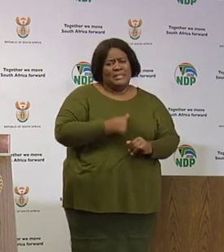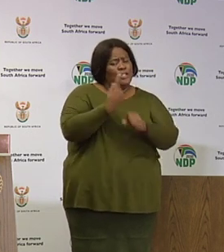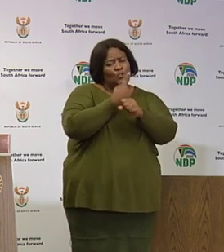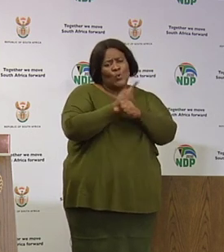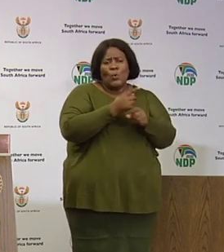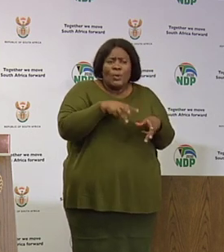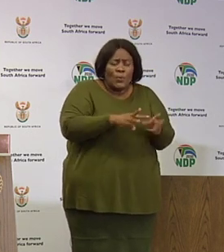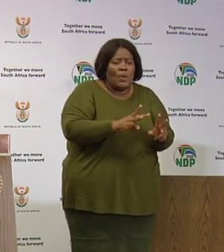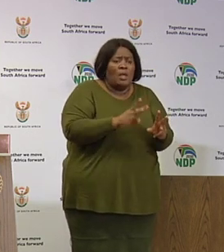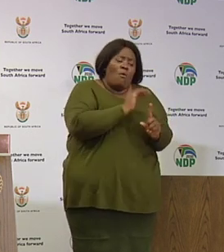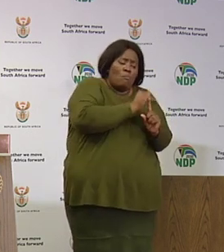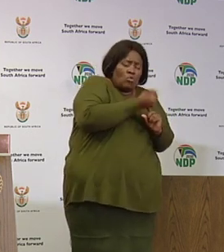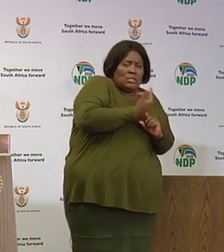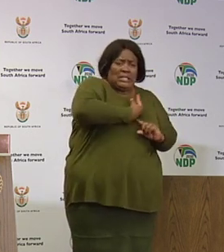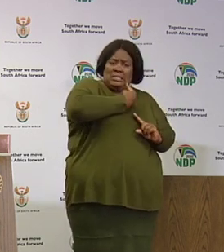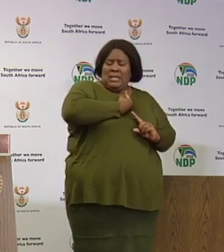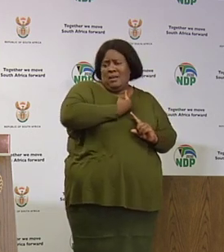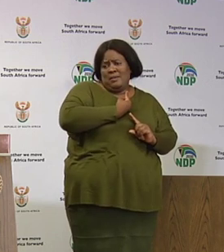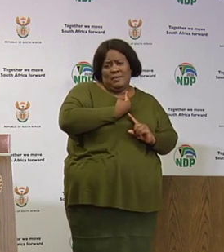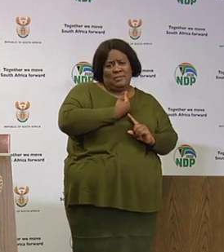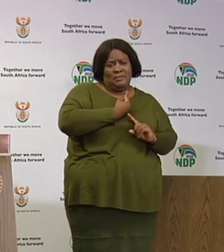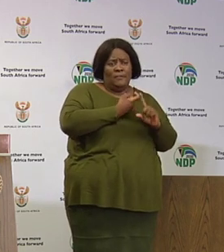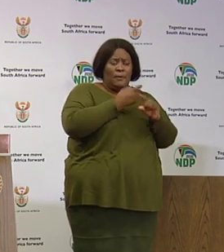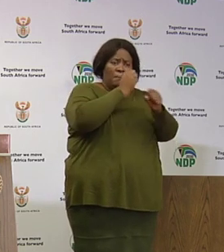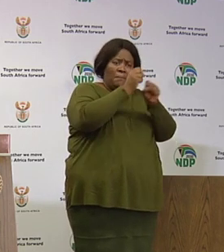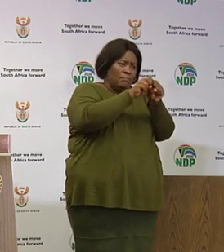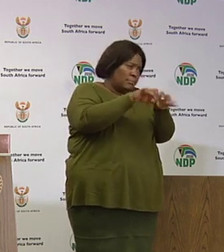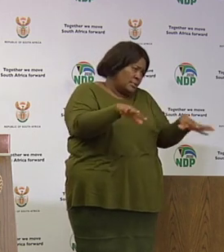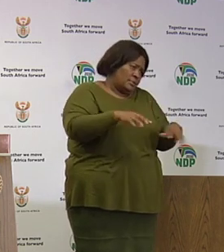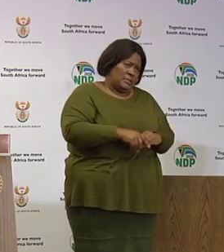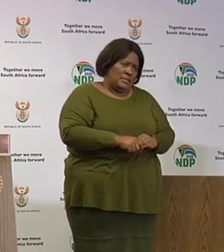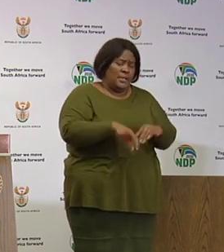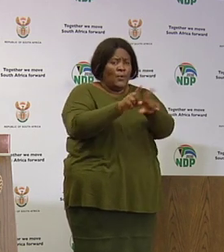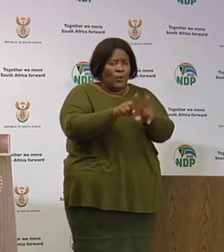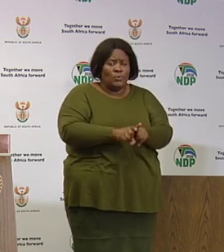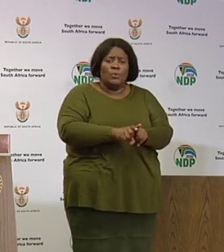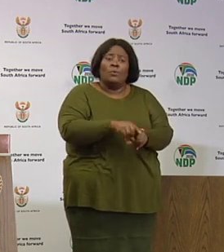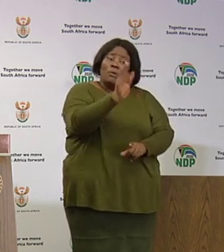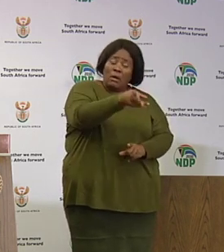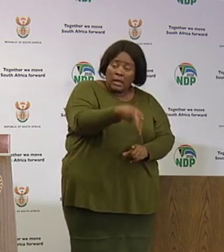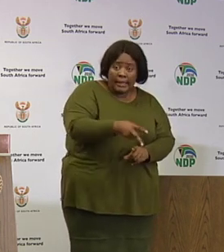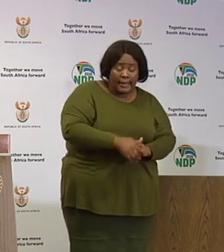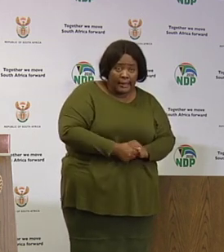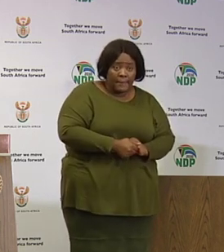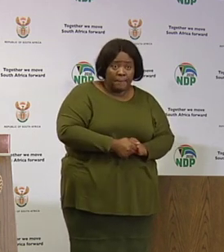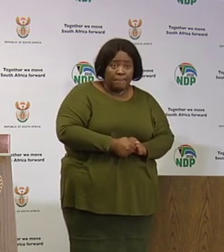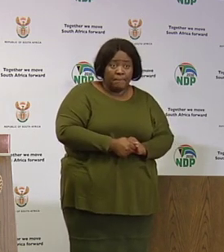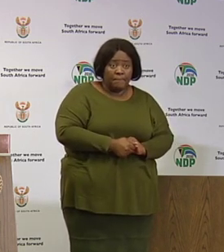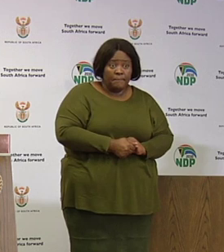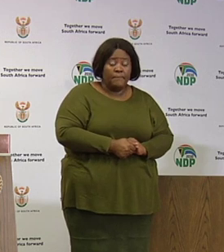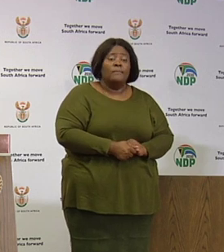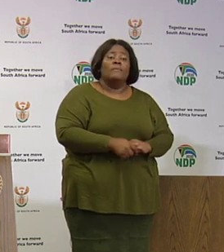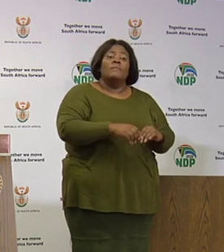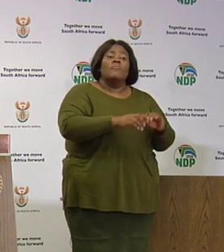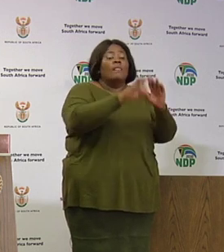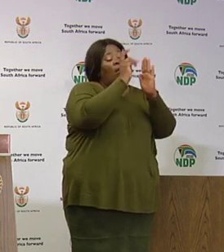way of protecting ourselves against this virus. And again, let's repeat, let's